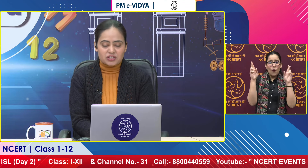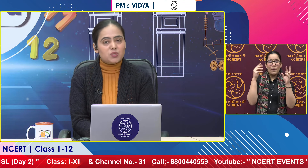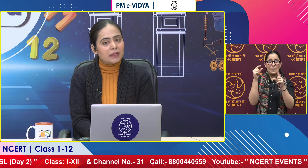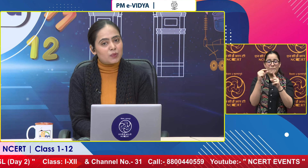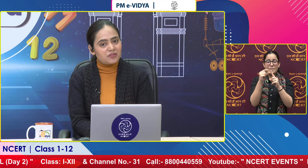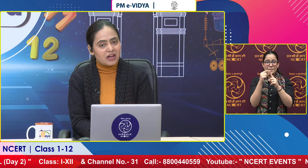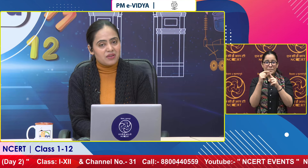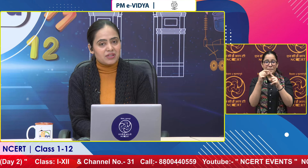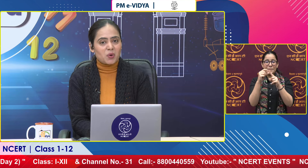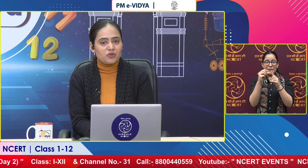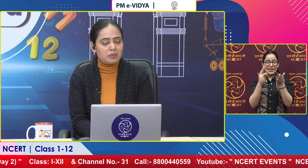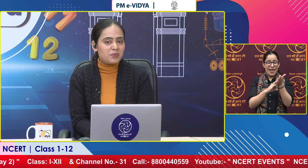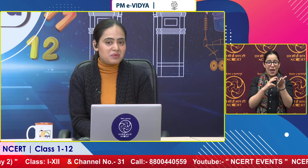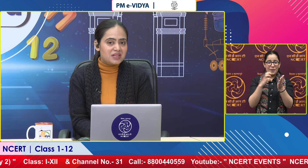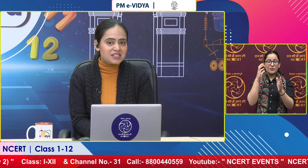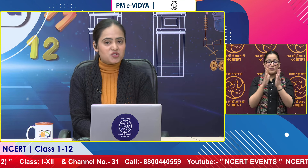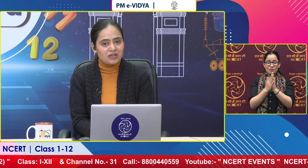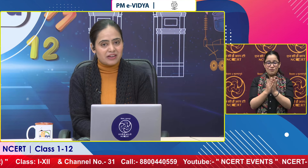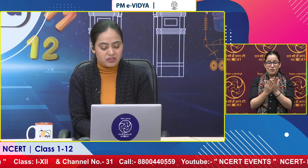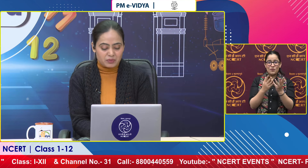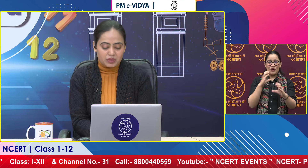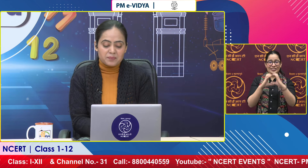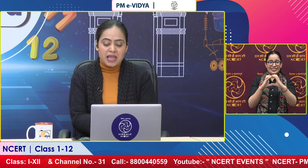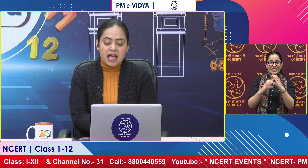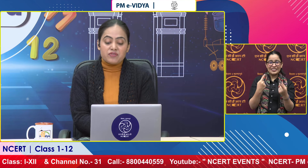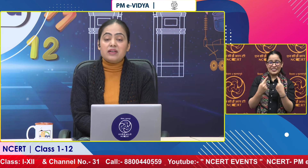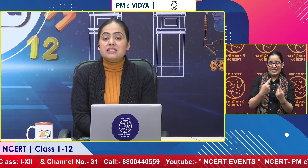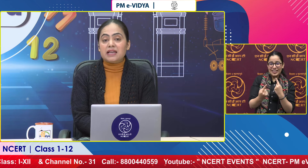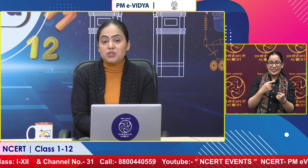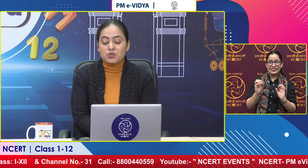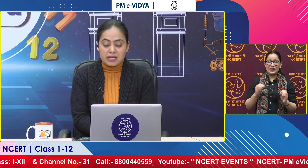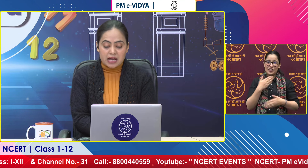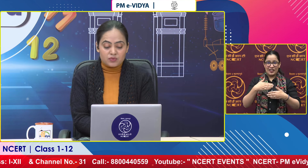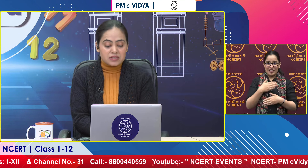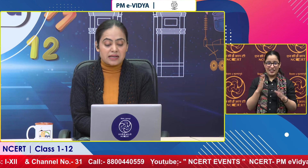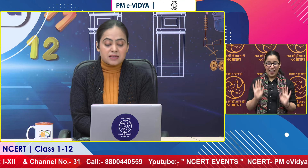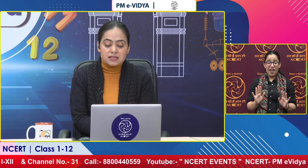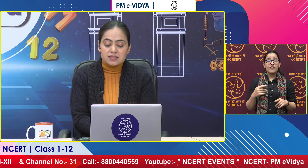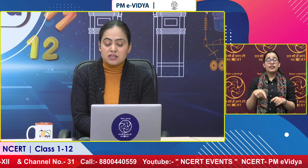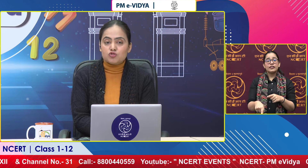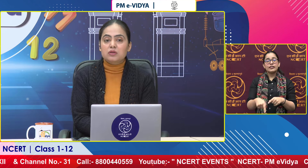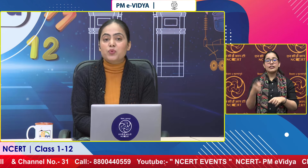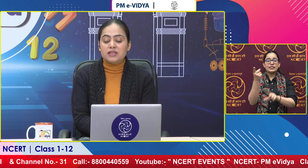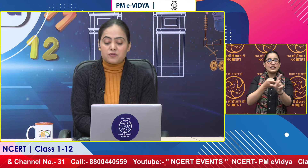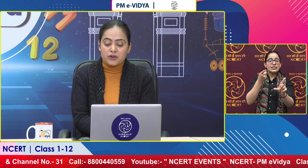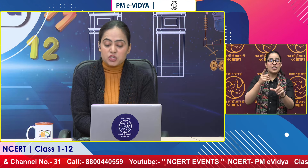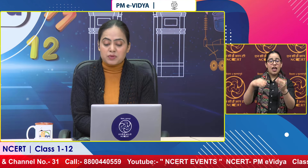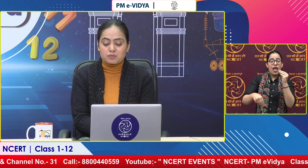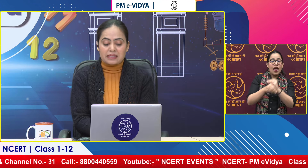Charcha 2025 with Honorable Prime Minister Shri Narendra Modi, and we are excited to announce that this year's edition brings a fresh